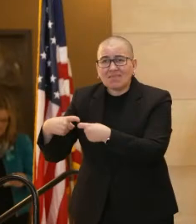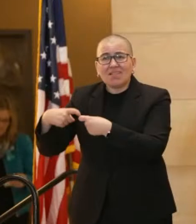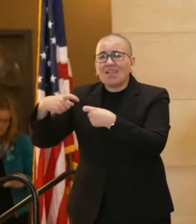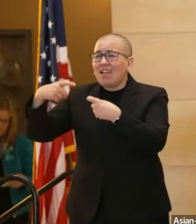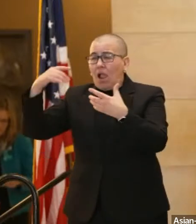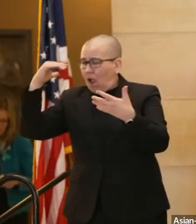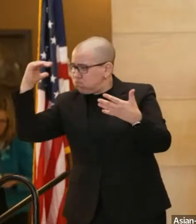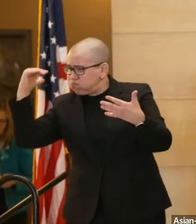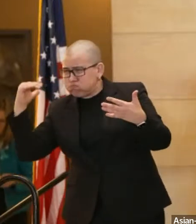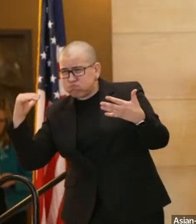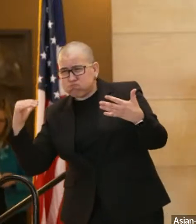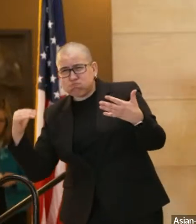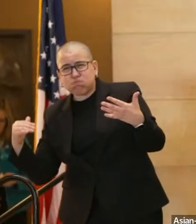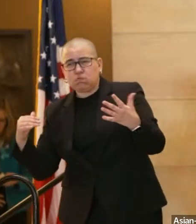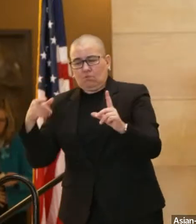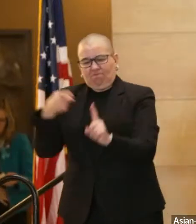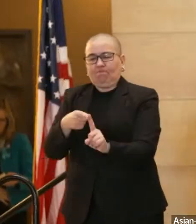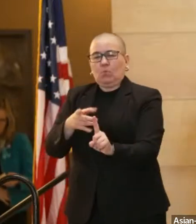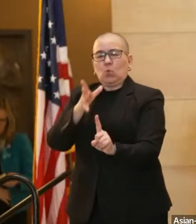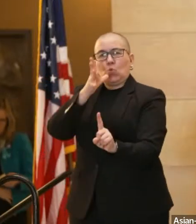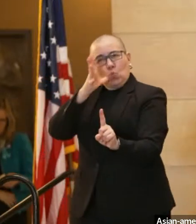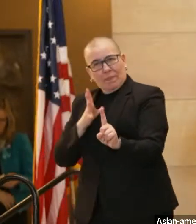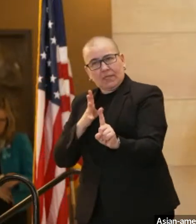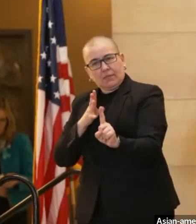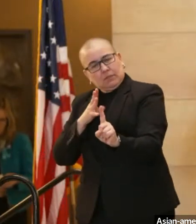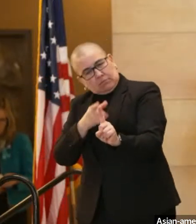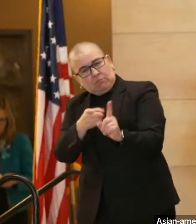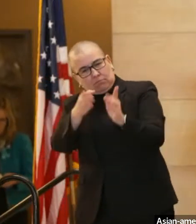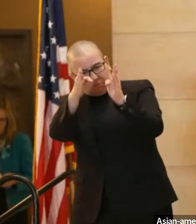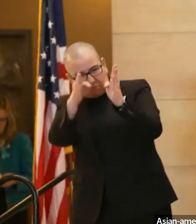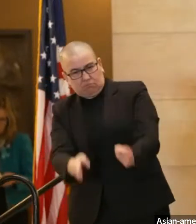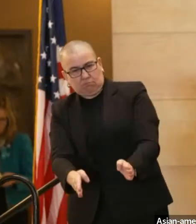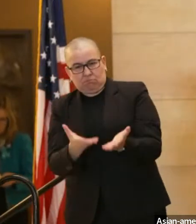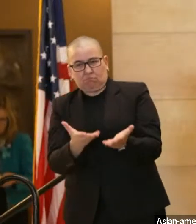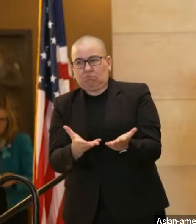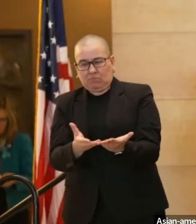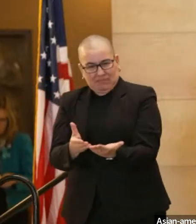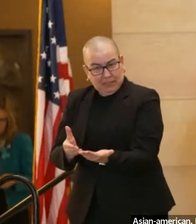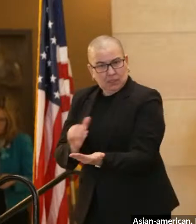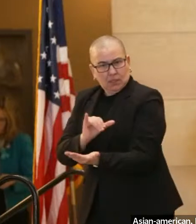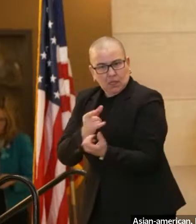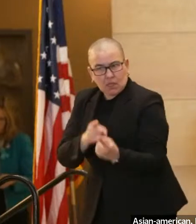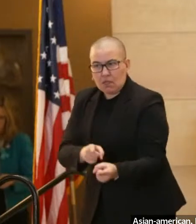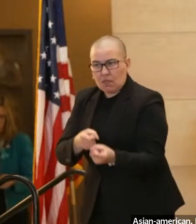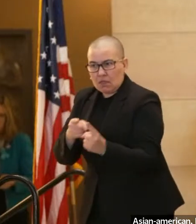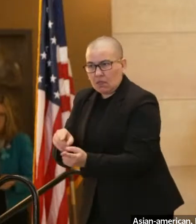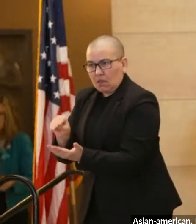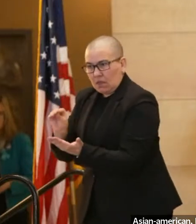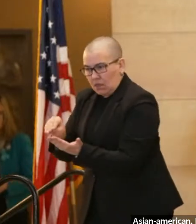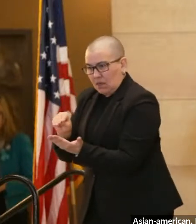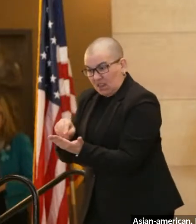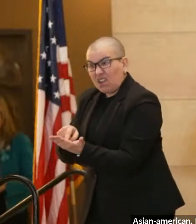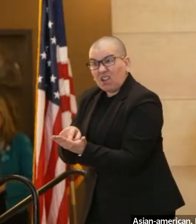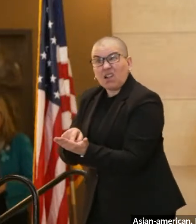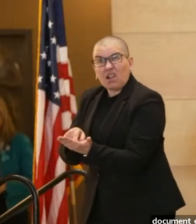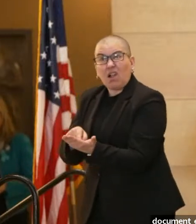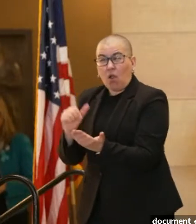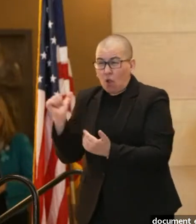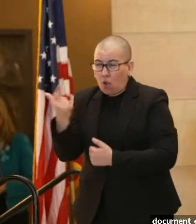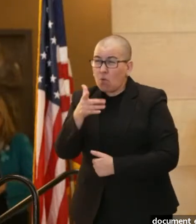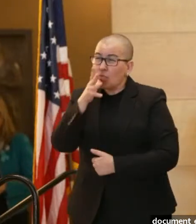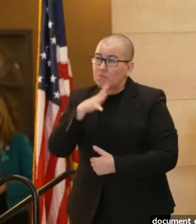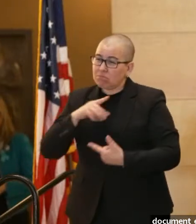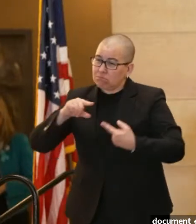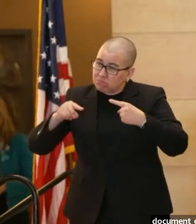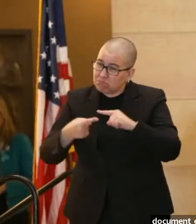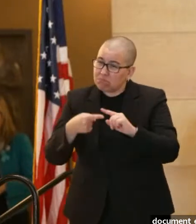in general. We need to document every woman killed or injured by a former intimate